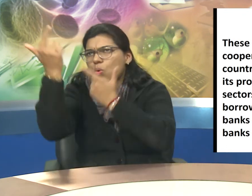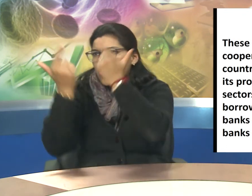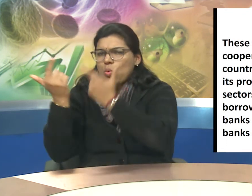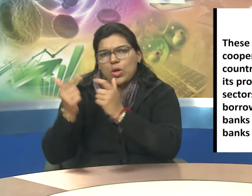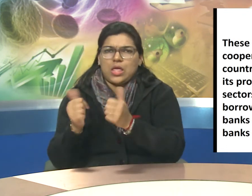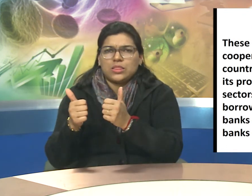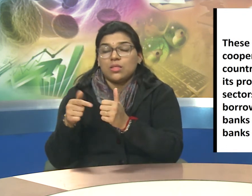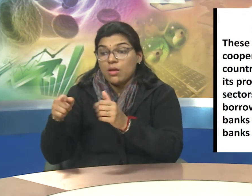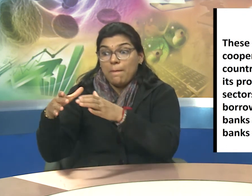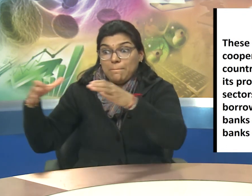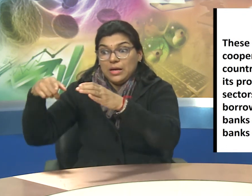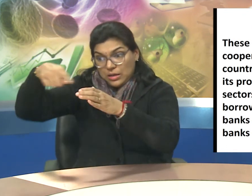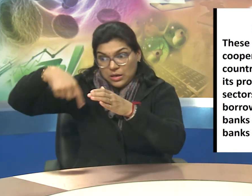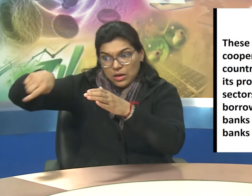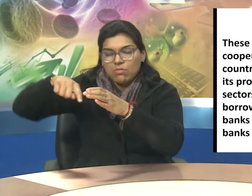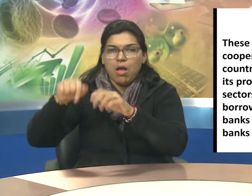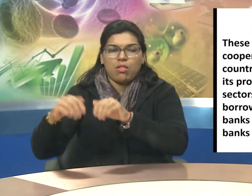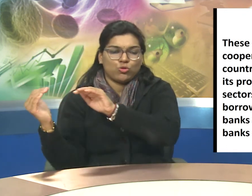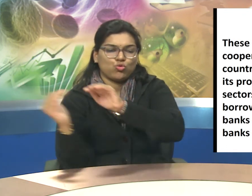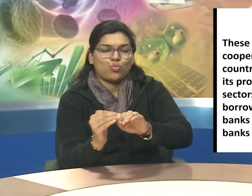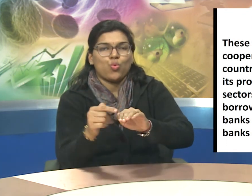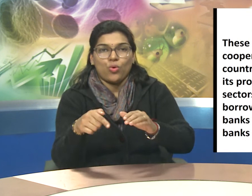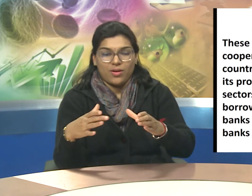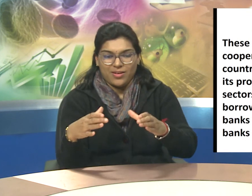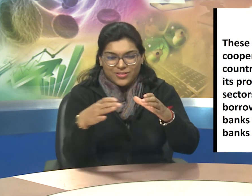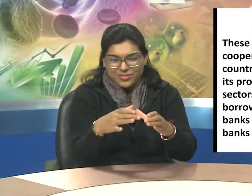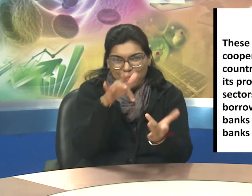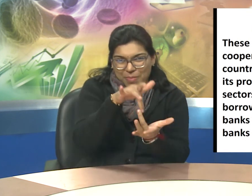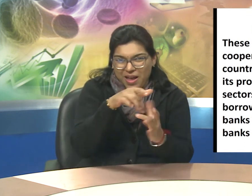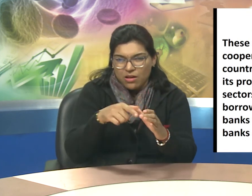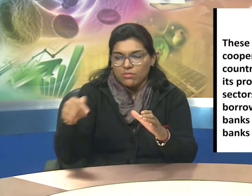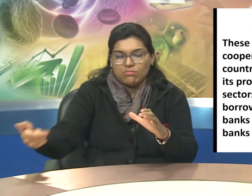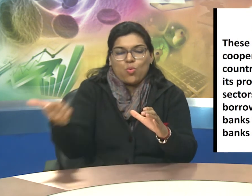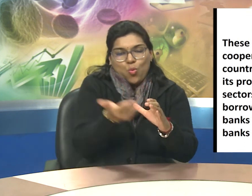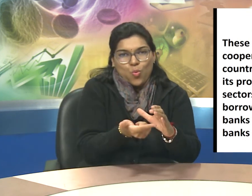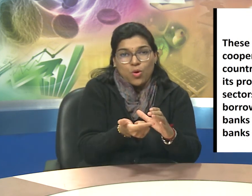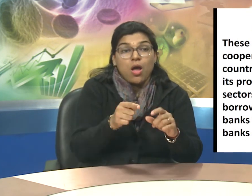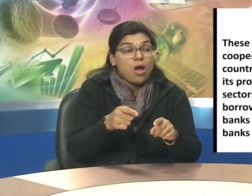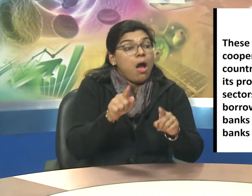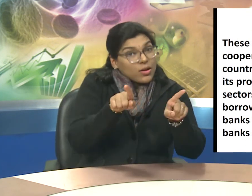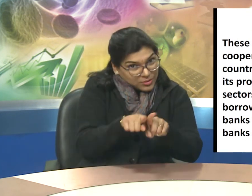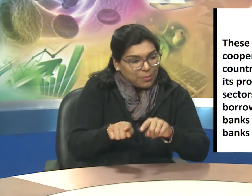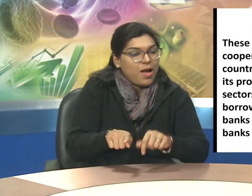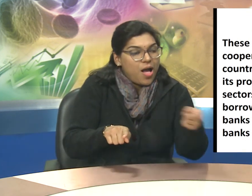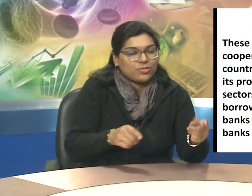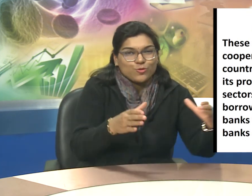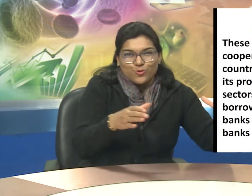cooperative banks through the medium level central cooperative banks and